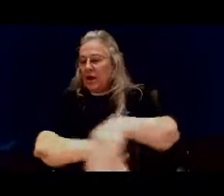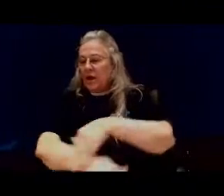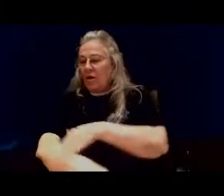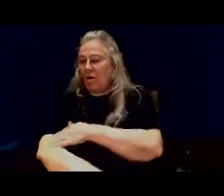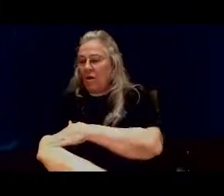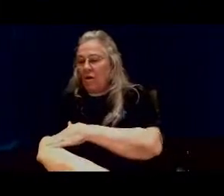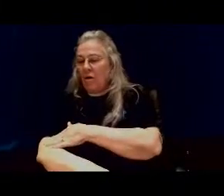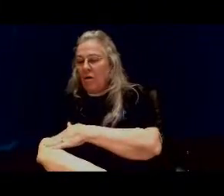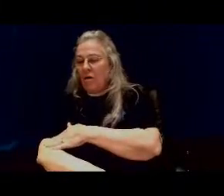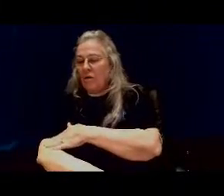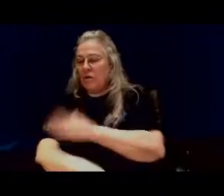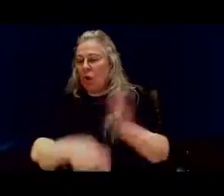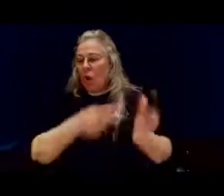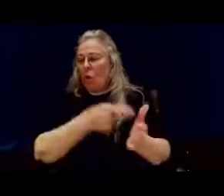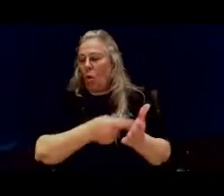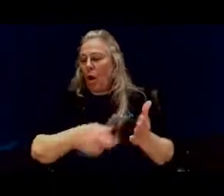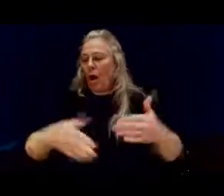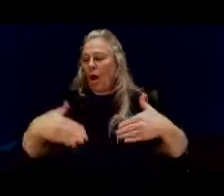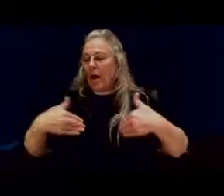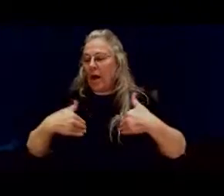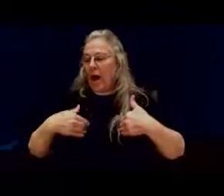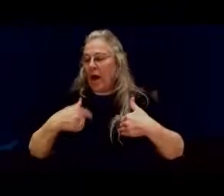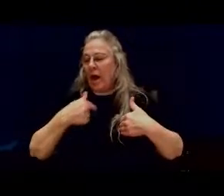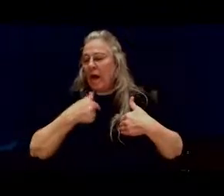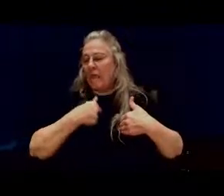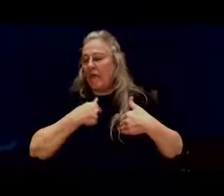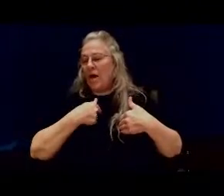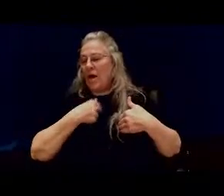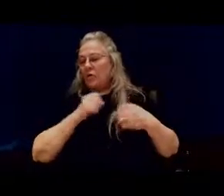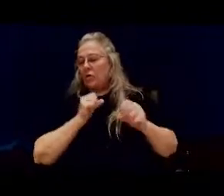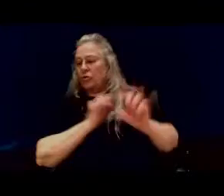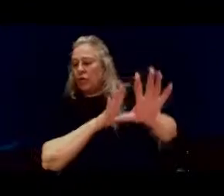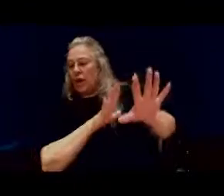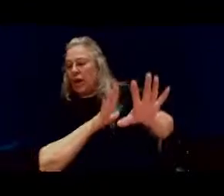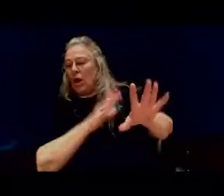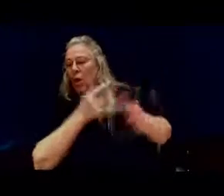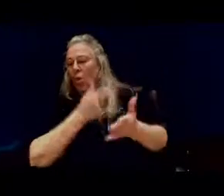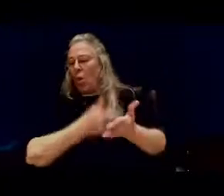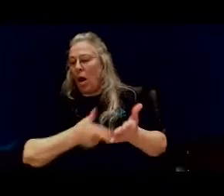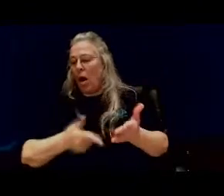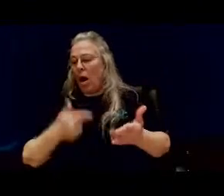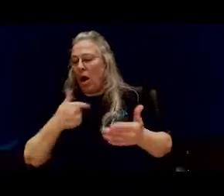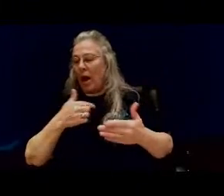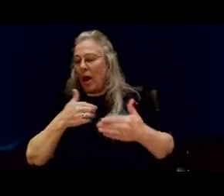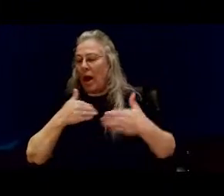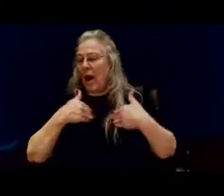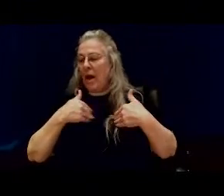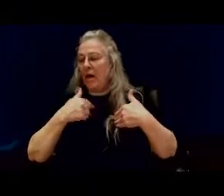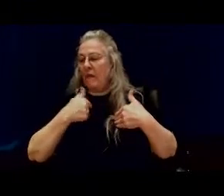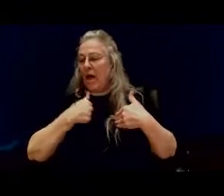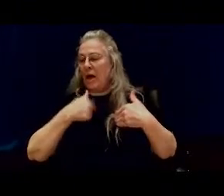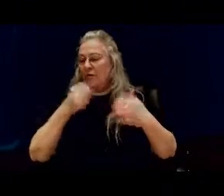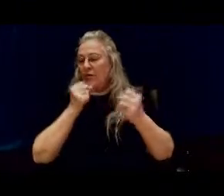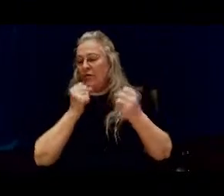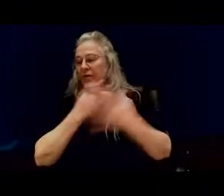everlasting arms. What have I to dread? What have I to